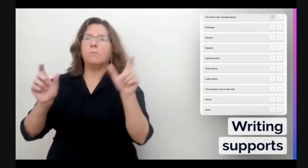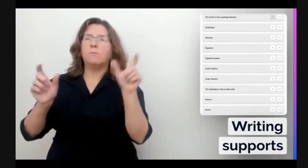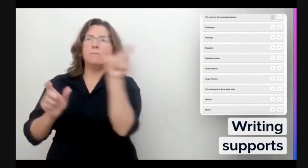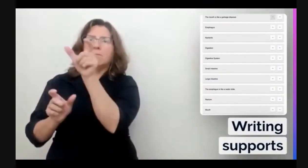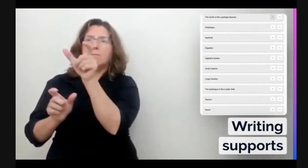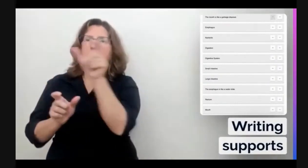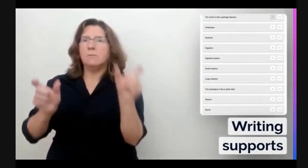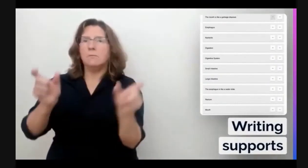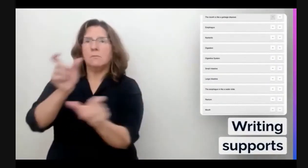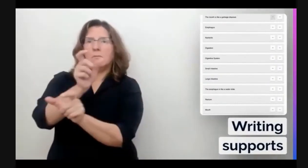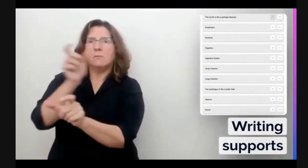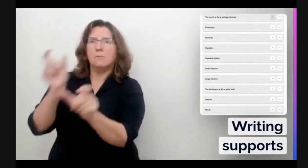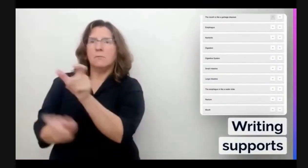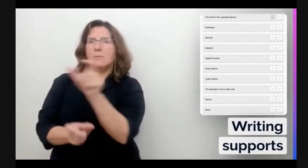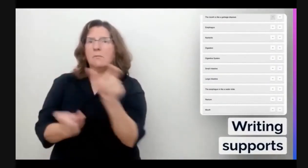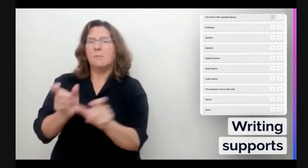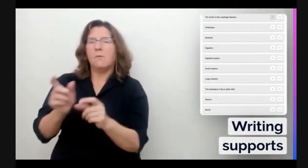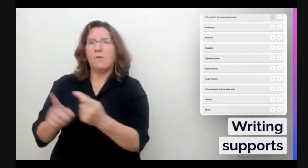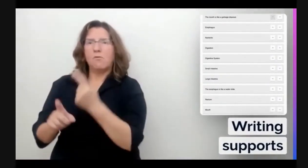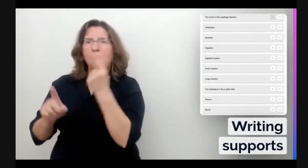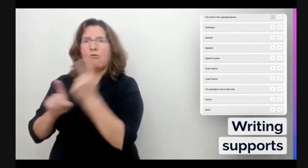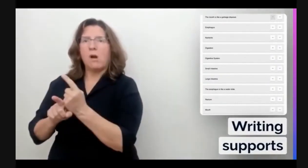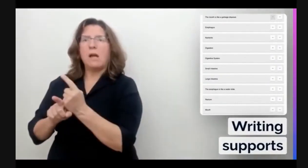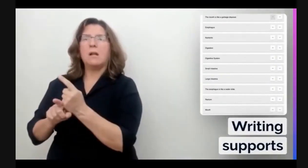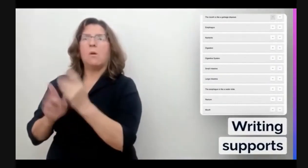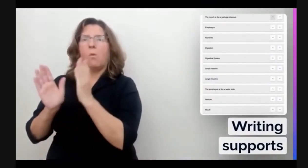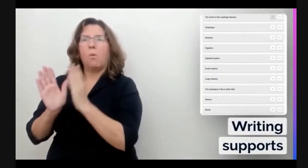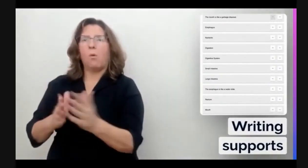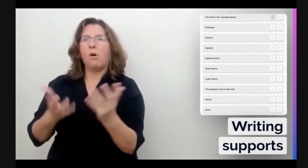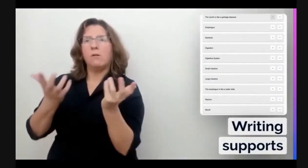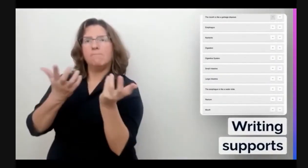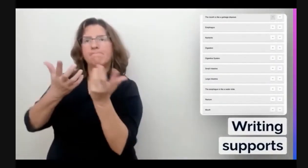categorizing or sequencing in a logical order.